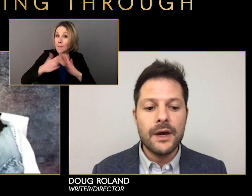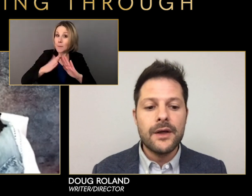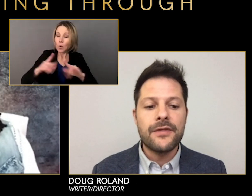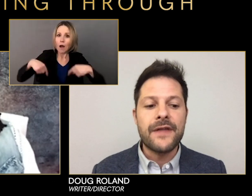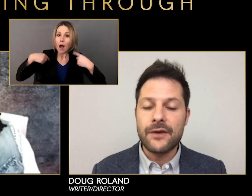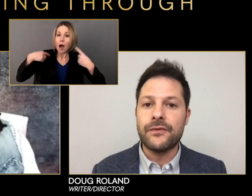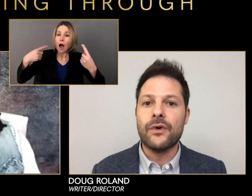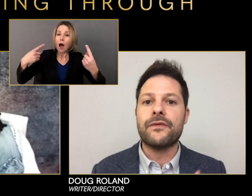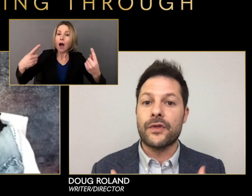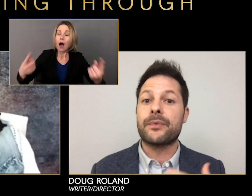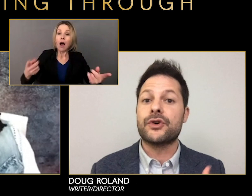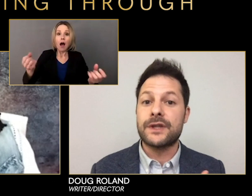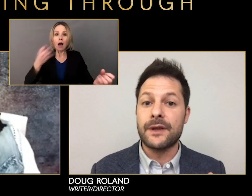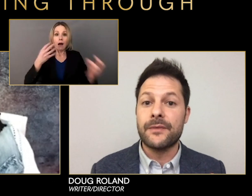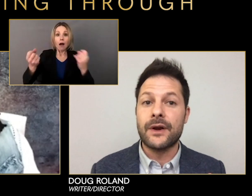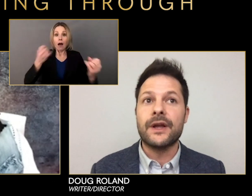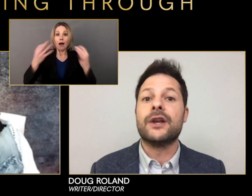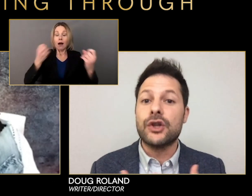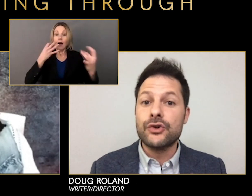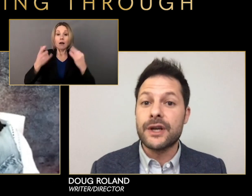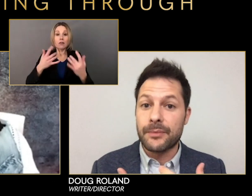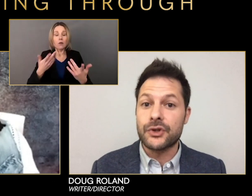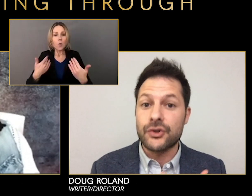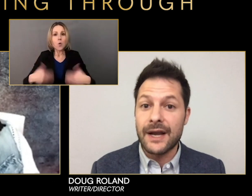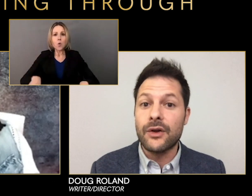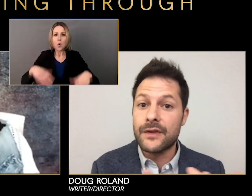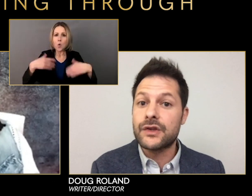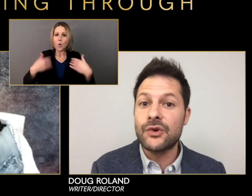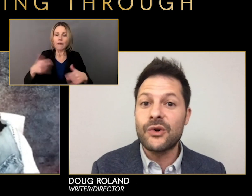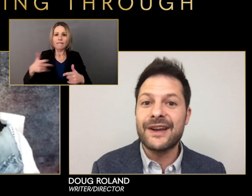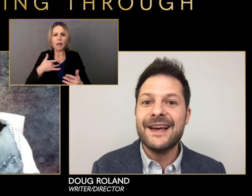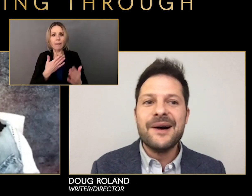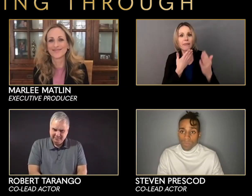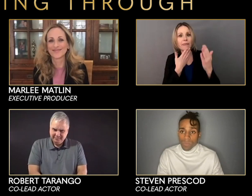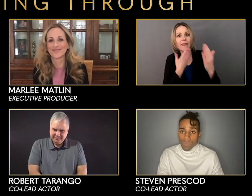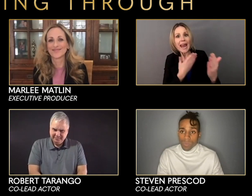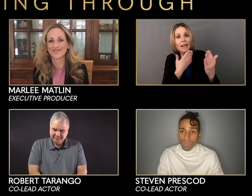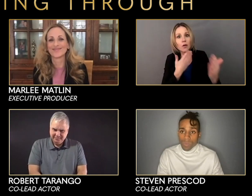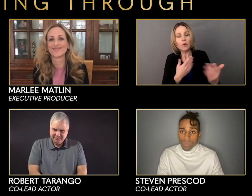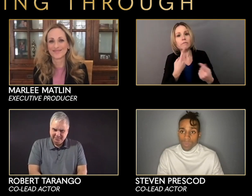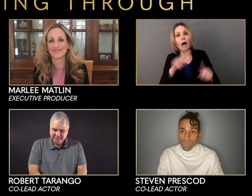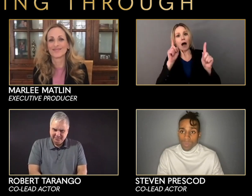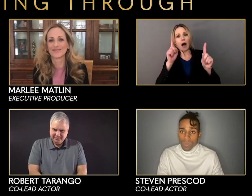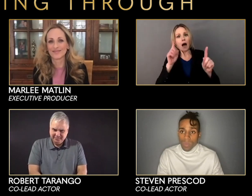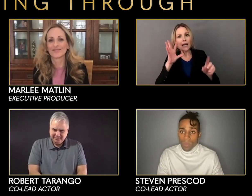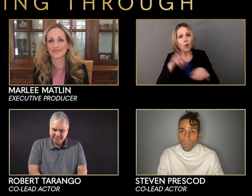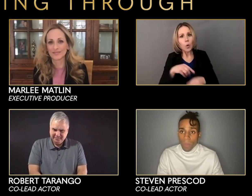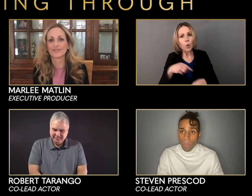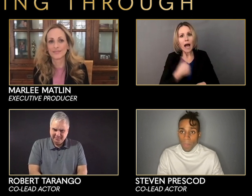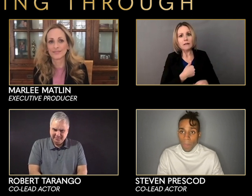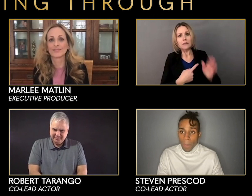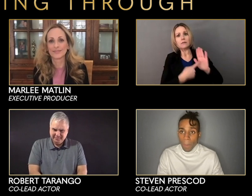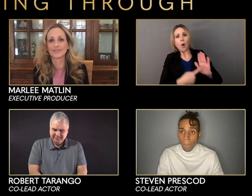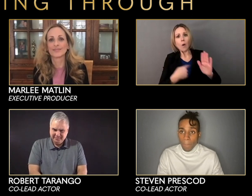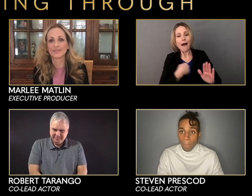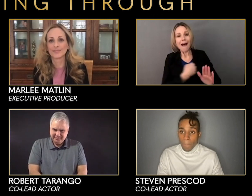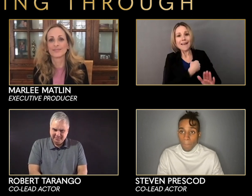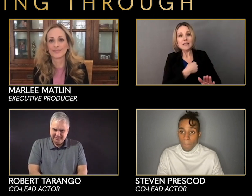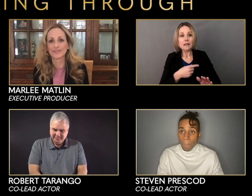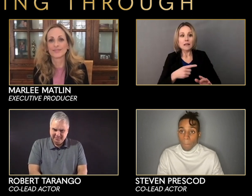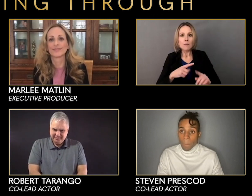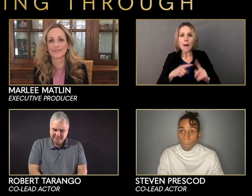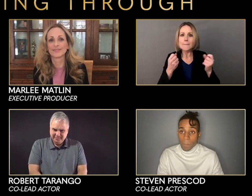so thankful for their inclusion and portrayal in this story, but a lot of people who are deafblind who say, I want to be an actor